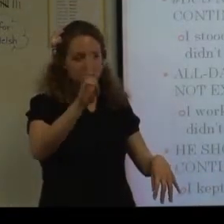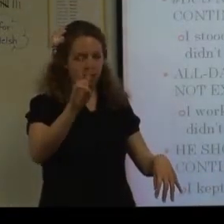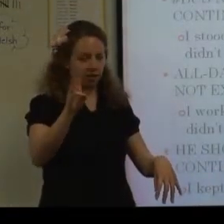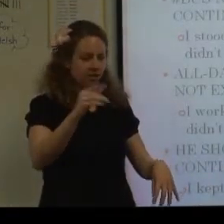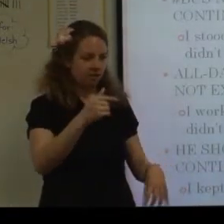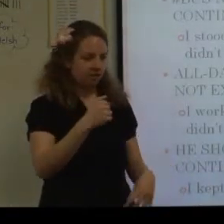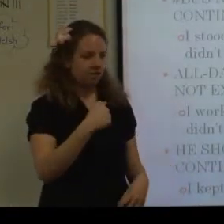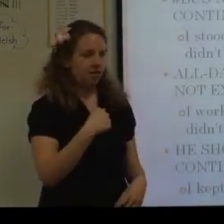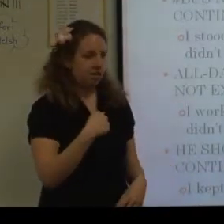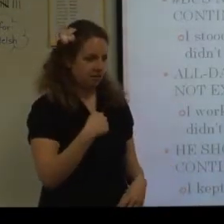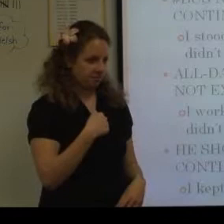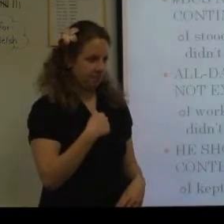o'clock.